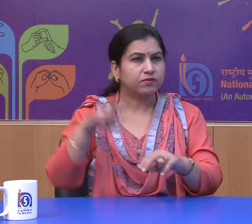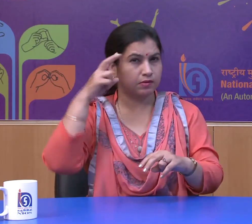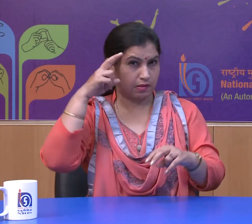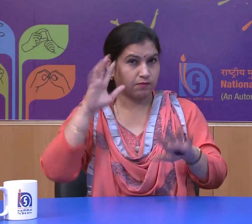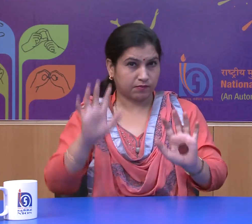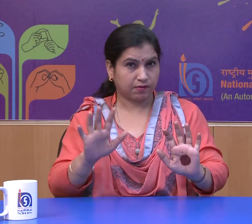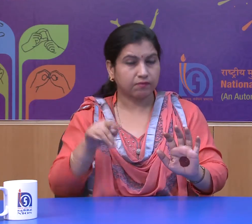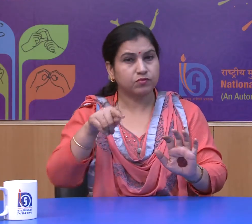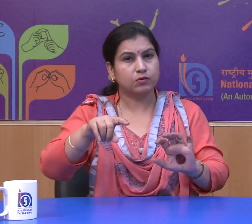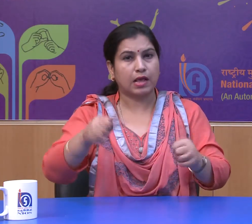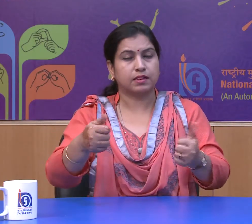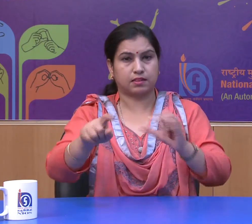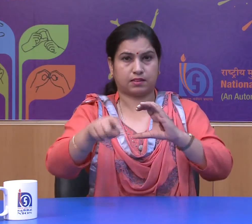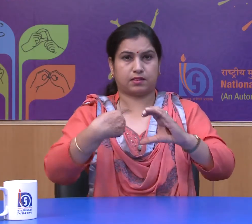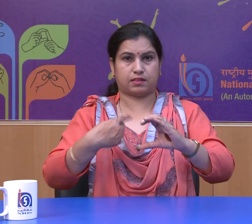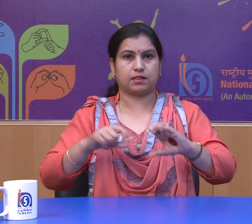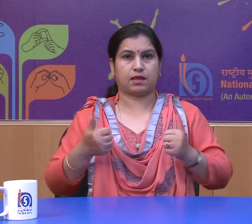queries, you may send us your queries to